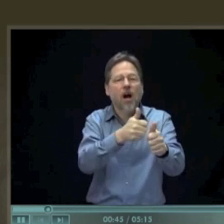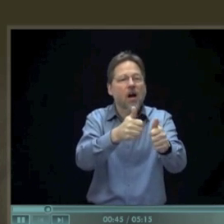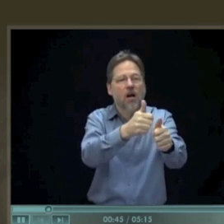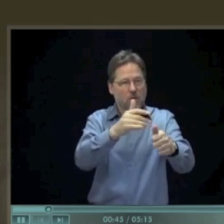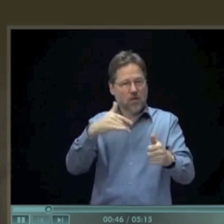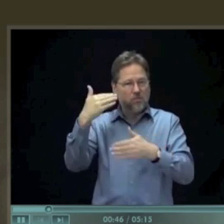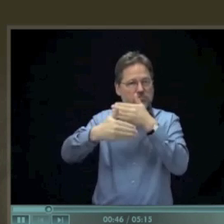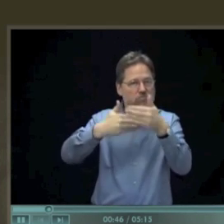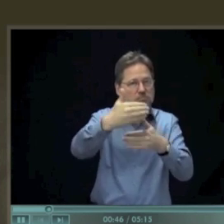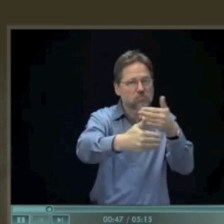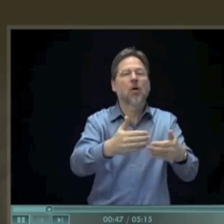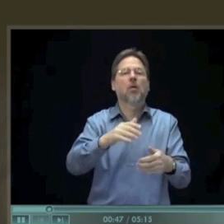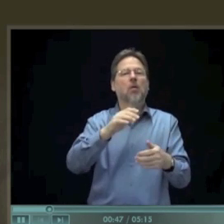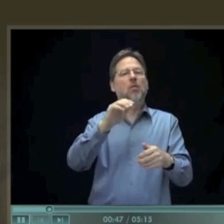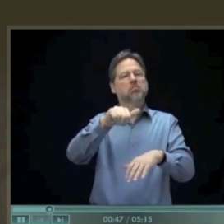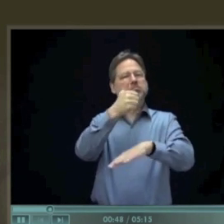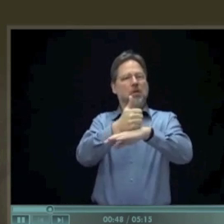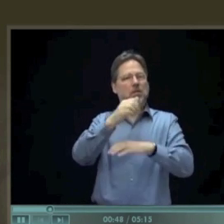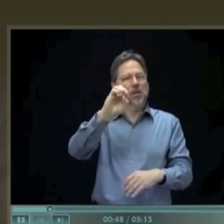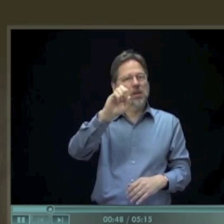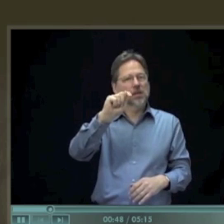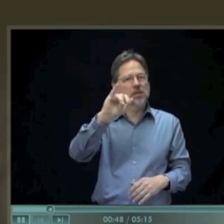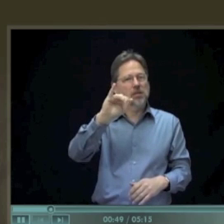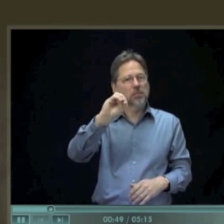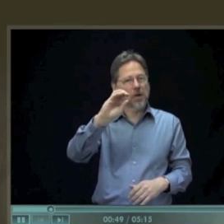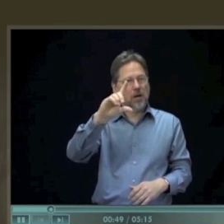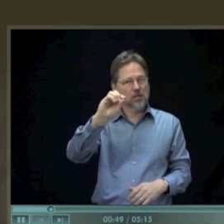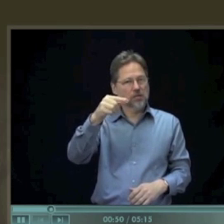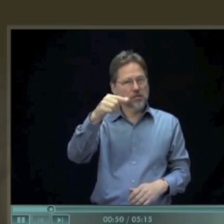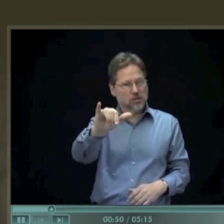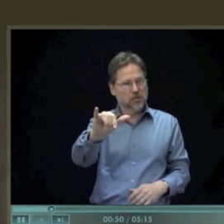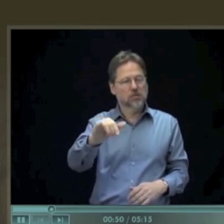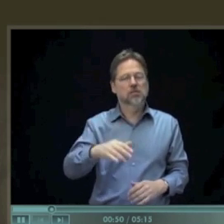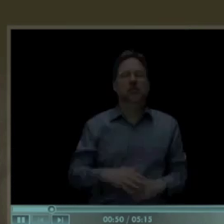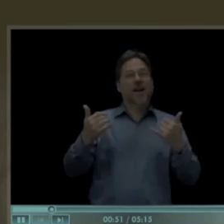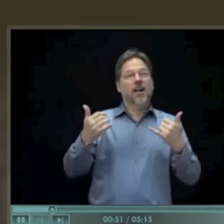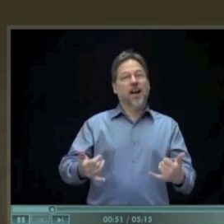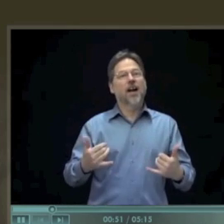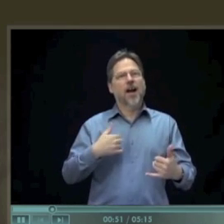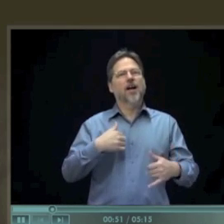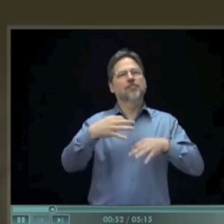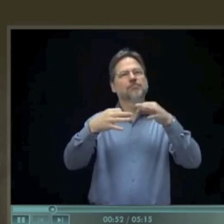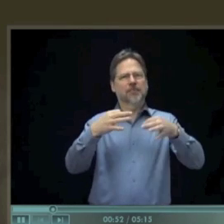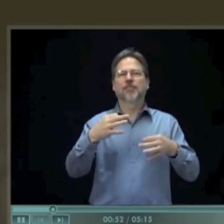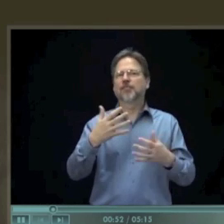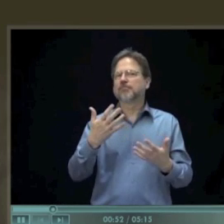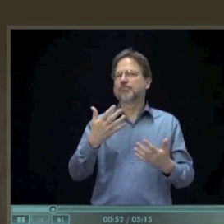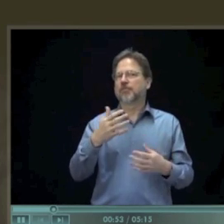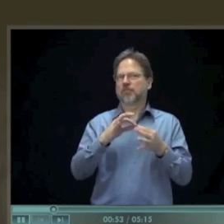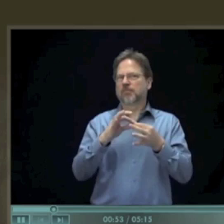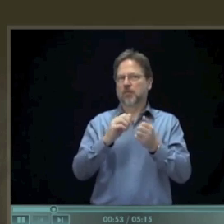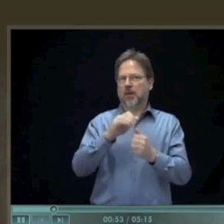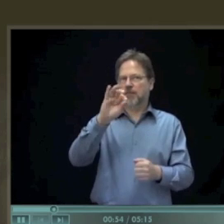there's contact between two languages, a word is borrowed and the meaning is changed. And so that's